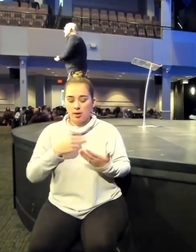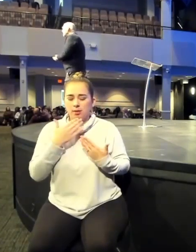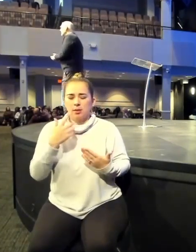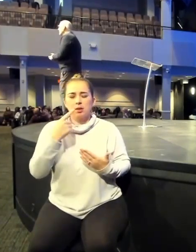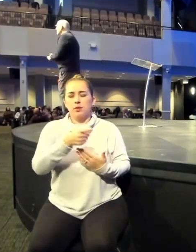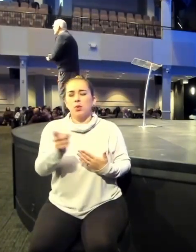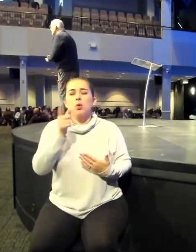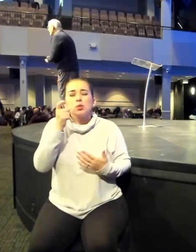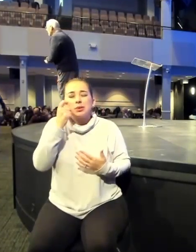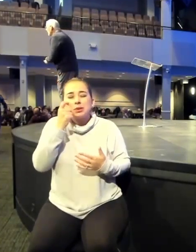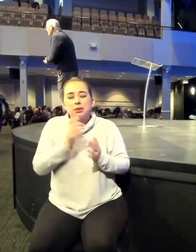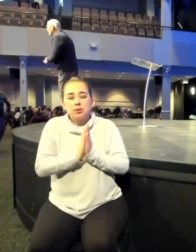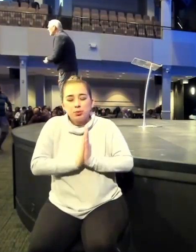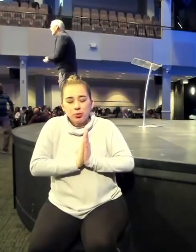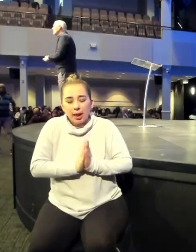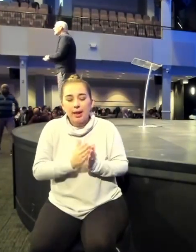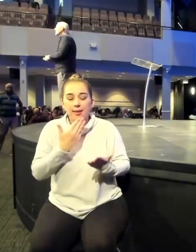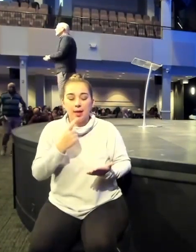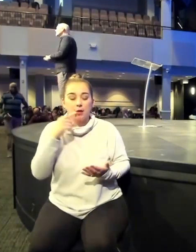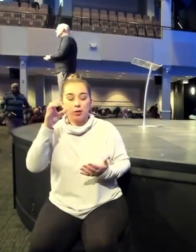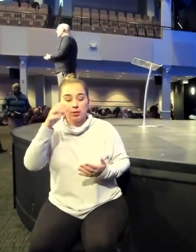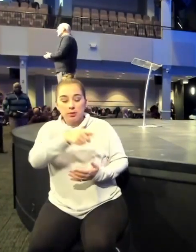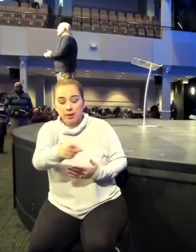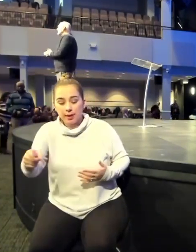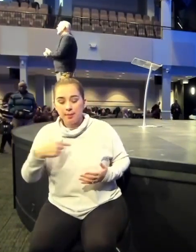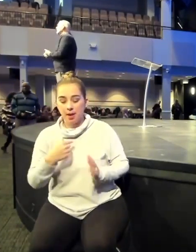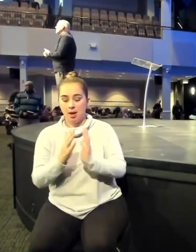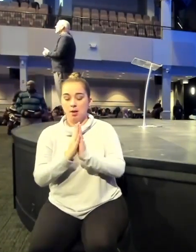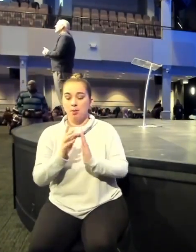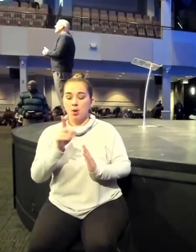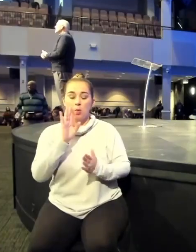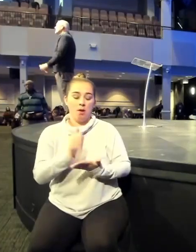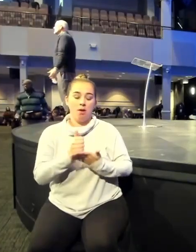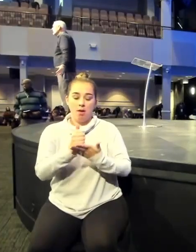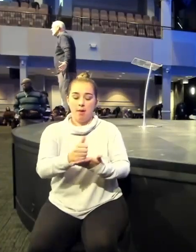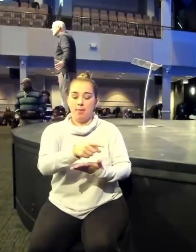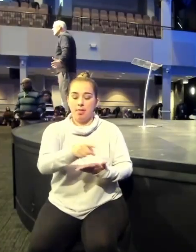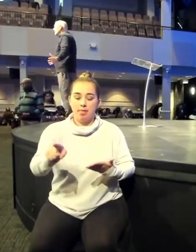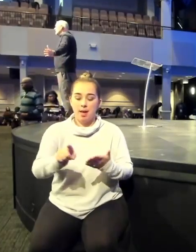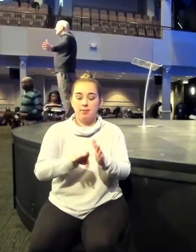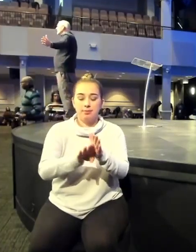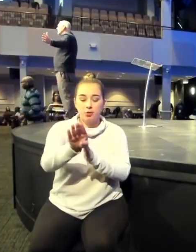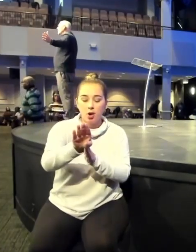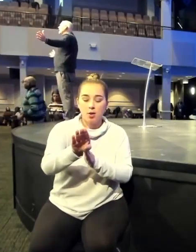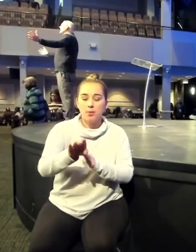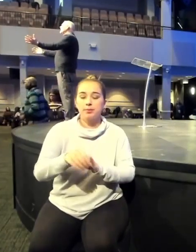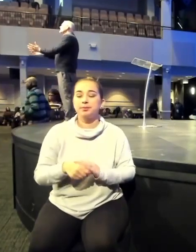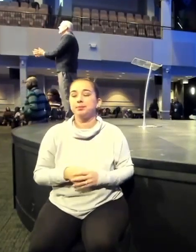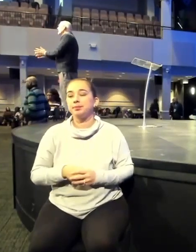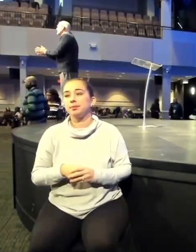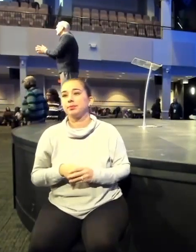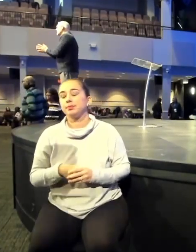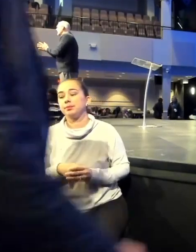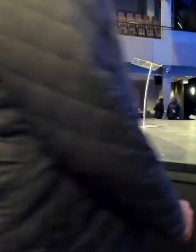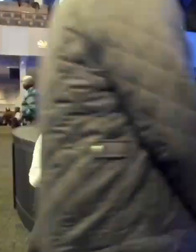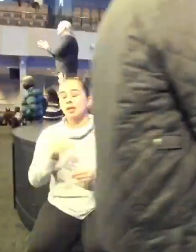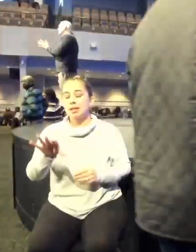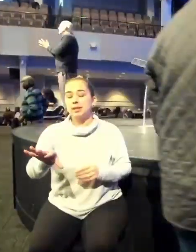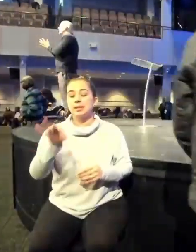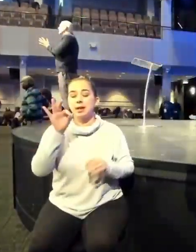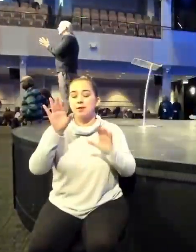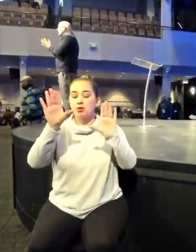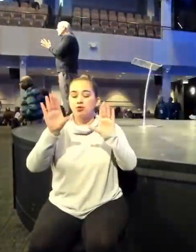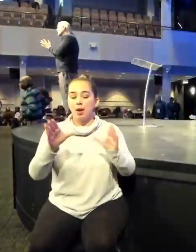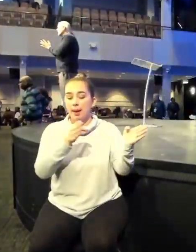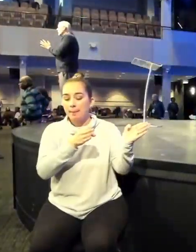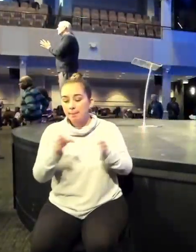just prayed that prayer. I thank you for hearing them. And Father, I pray that you'll help them now to grow in you, to discover the great plan that you have for their lives and